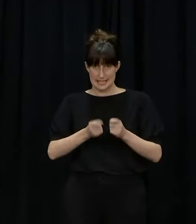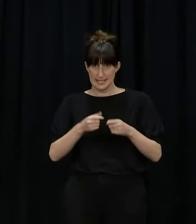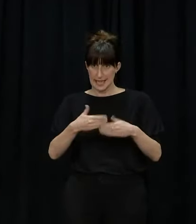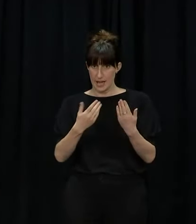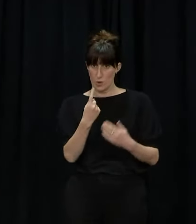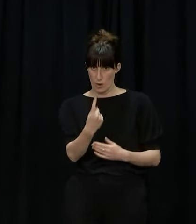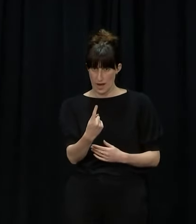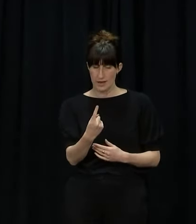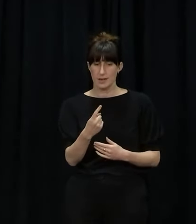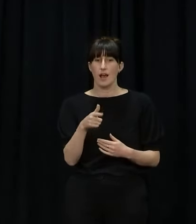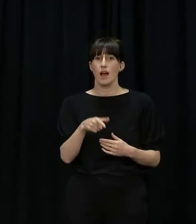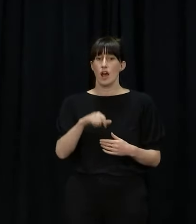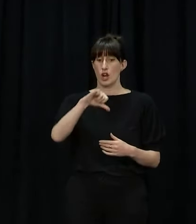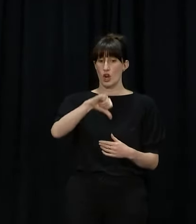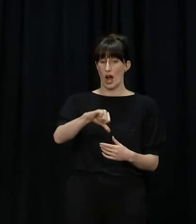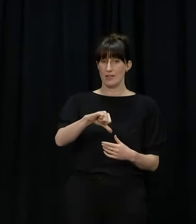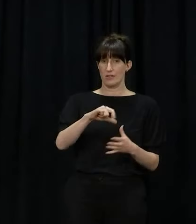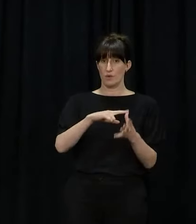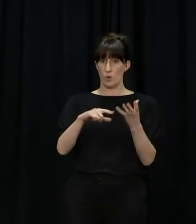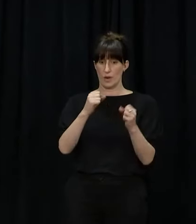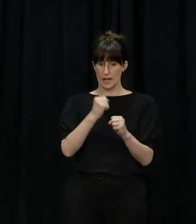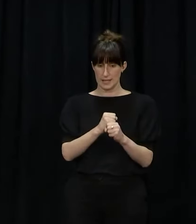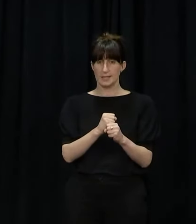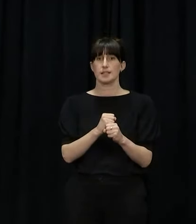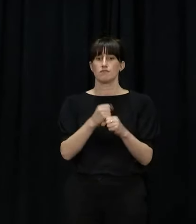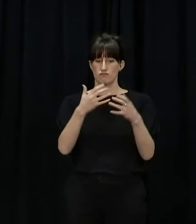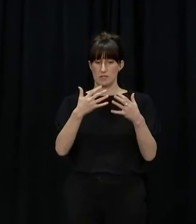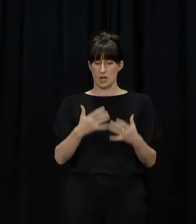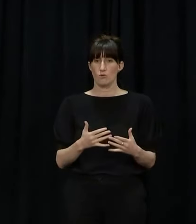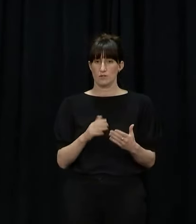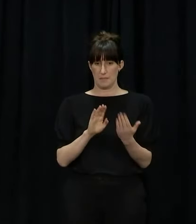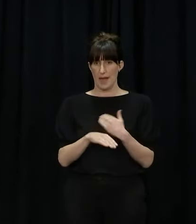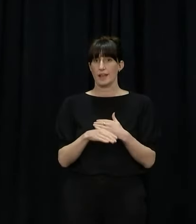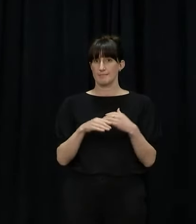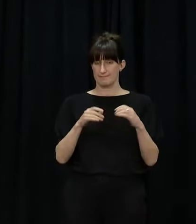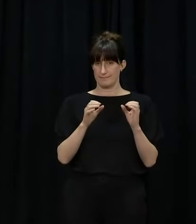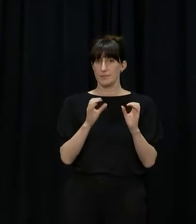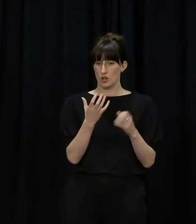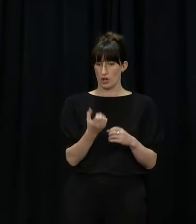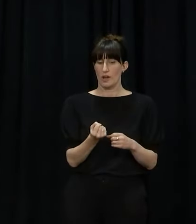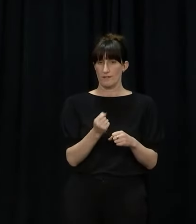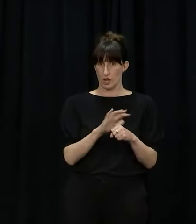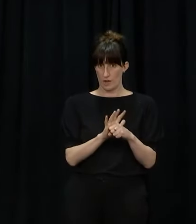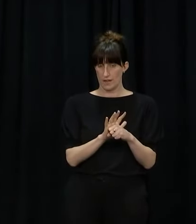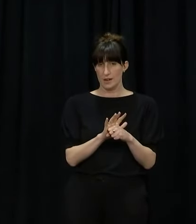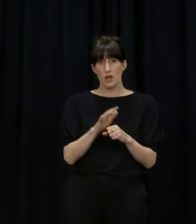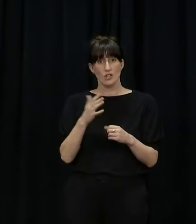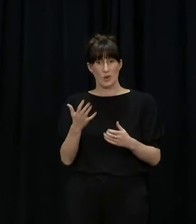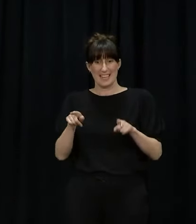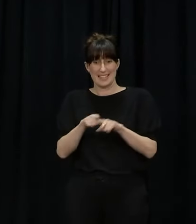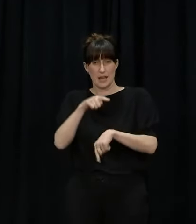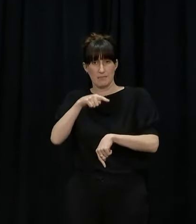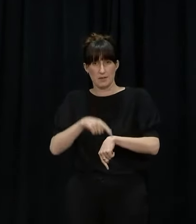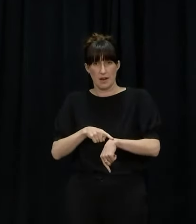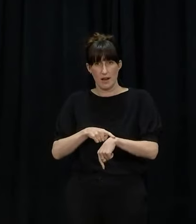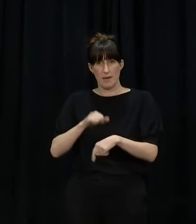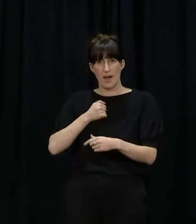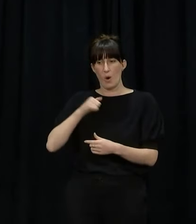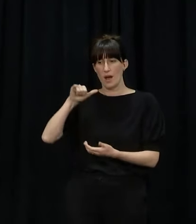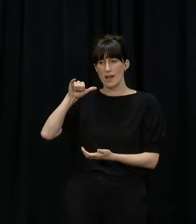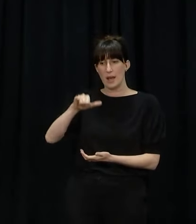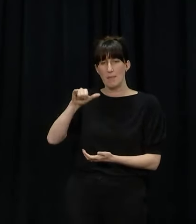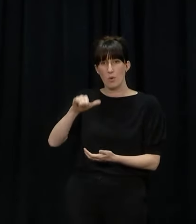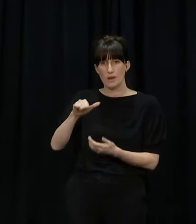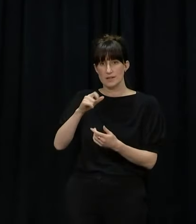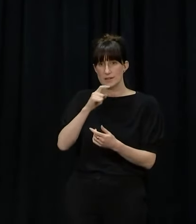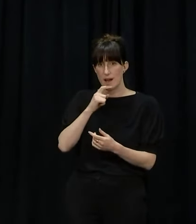gear, contacted Auckland Airport and Customs, who went through all the footage to determine any contact that positive case may have had